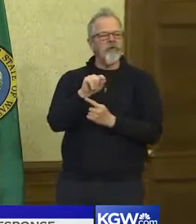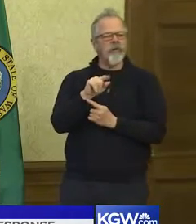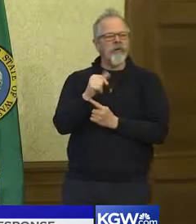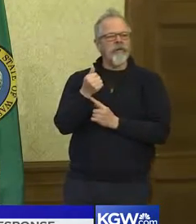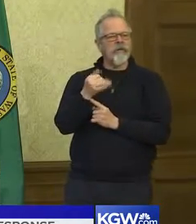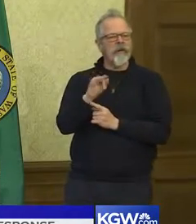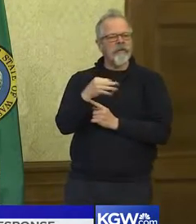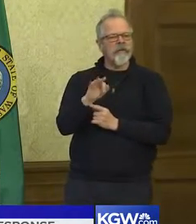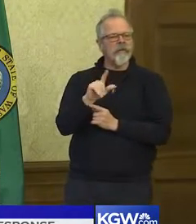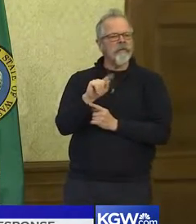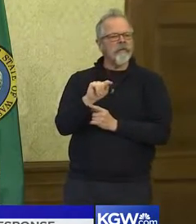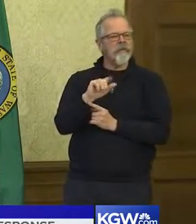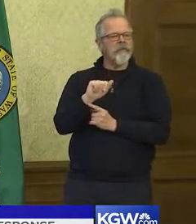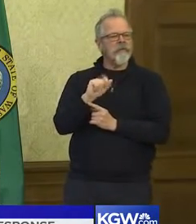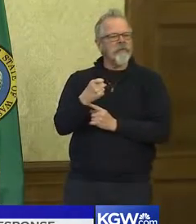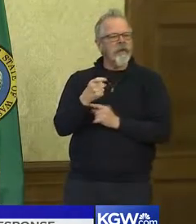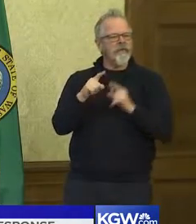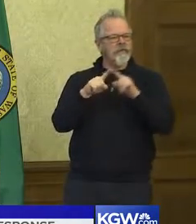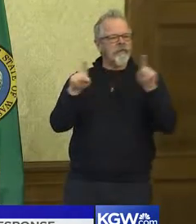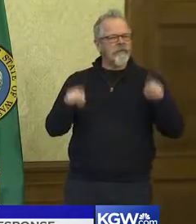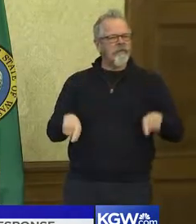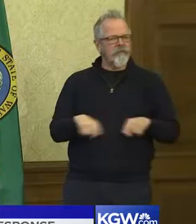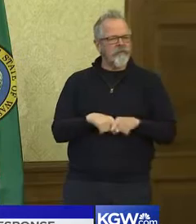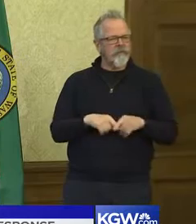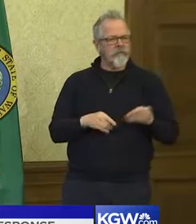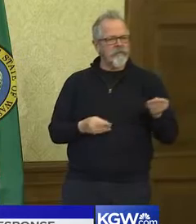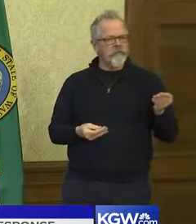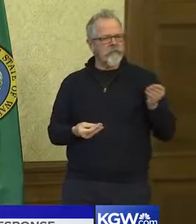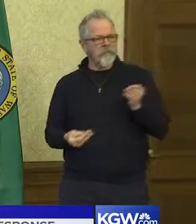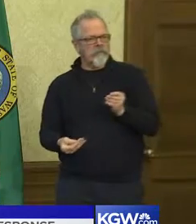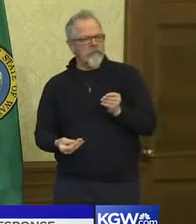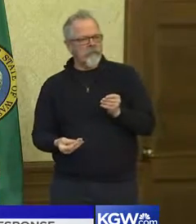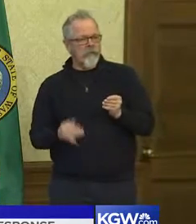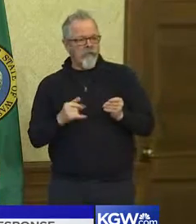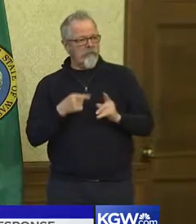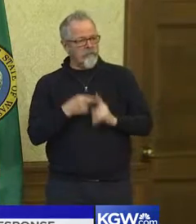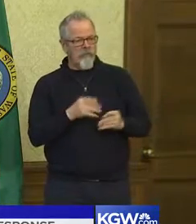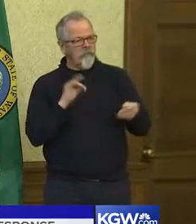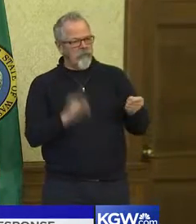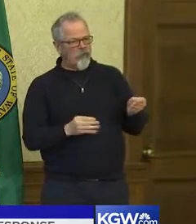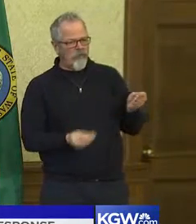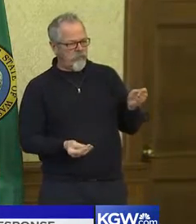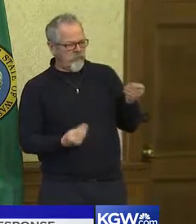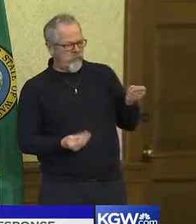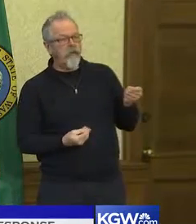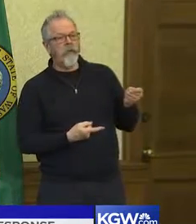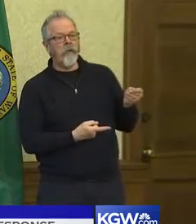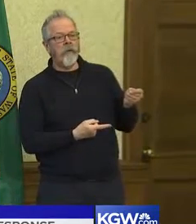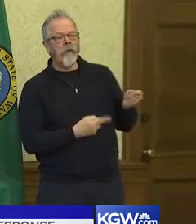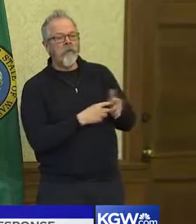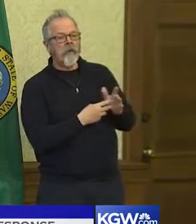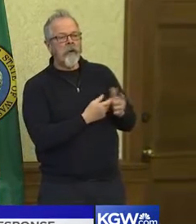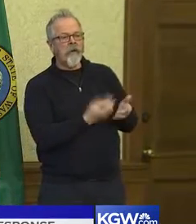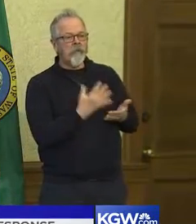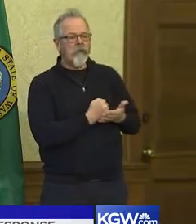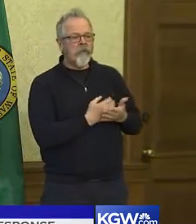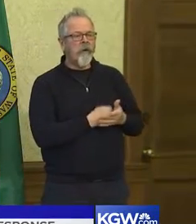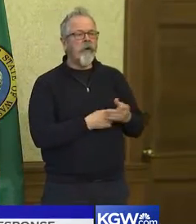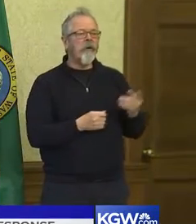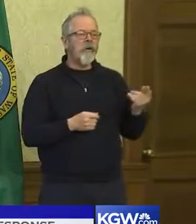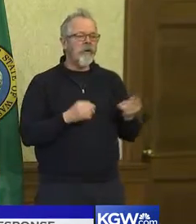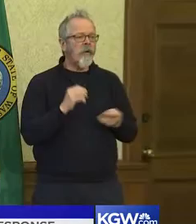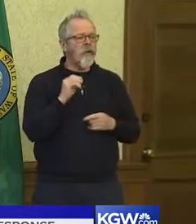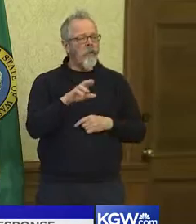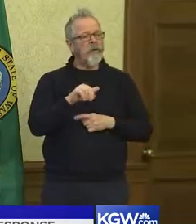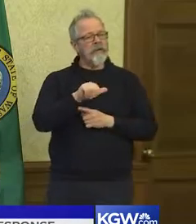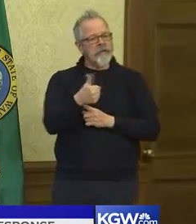forms, something that shows us their wages over the past 12 to 18 months so that we can verify the amount that